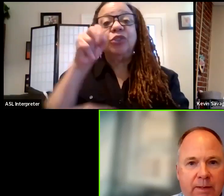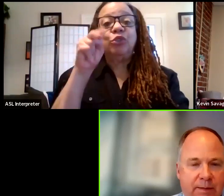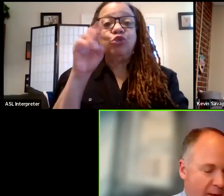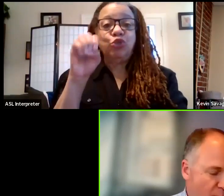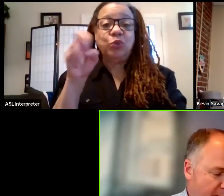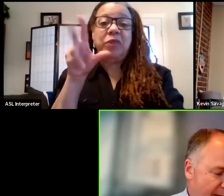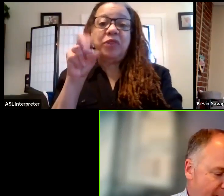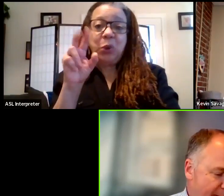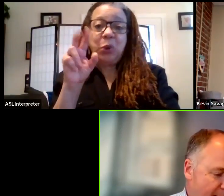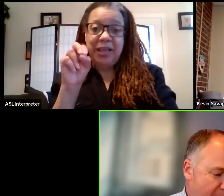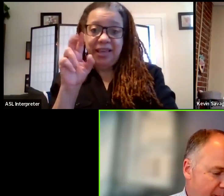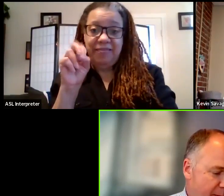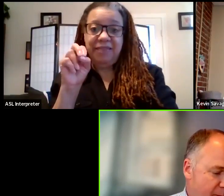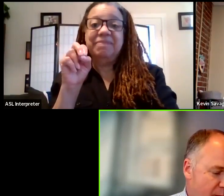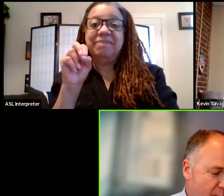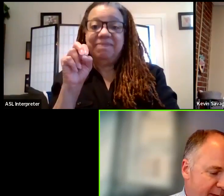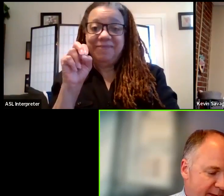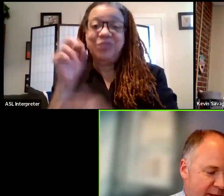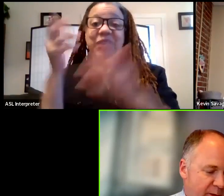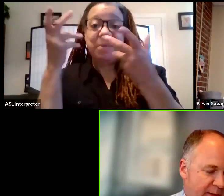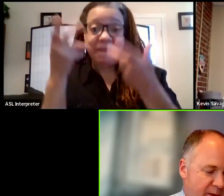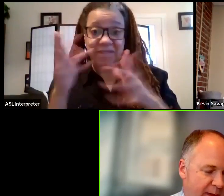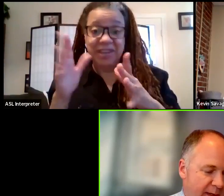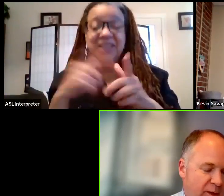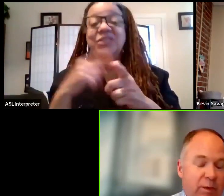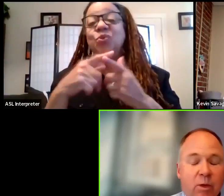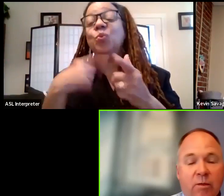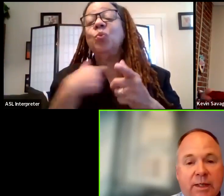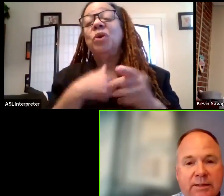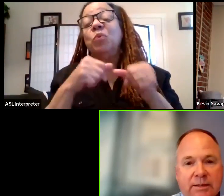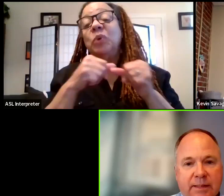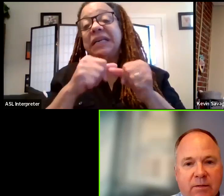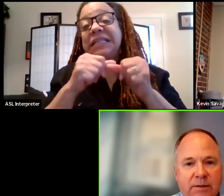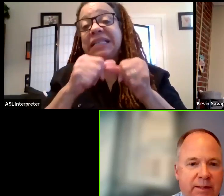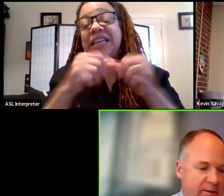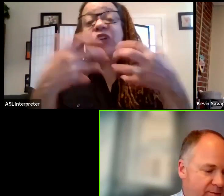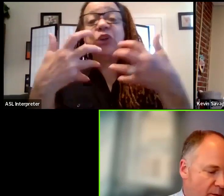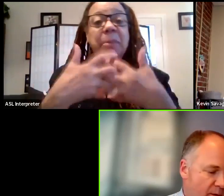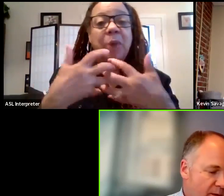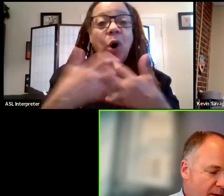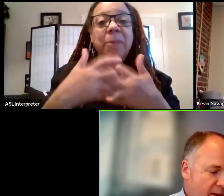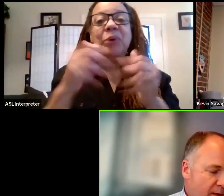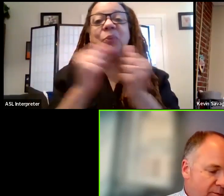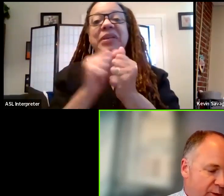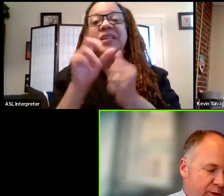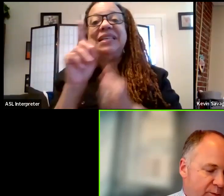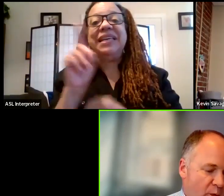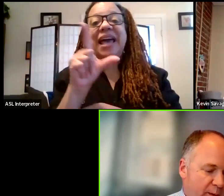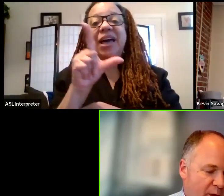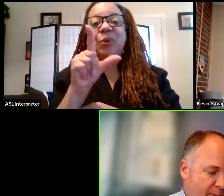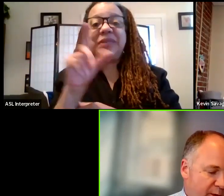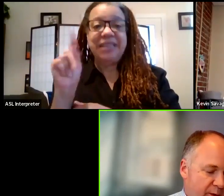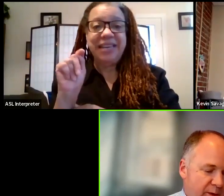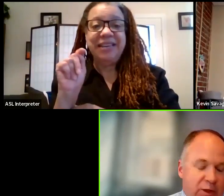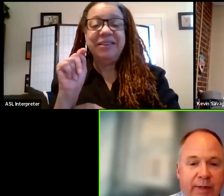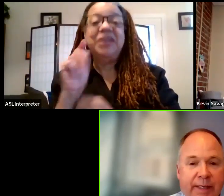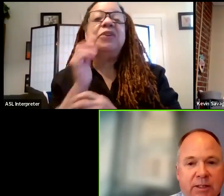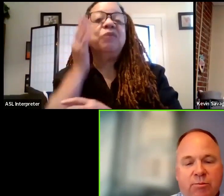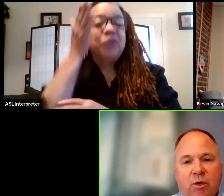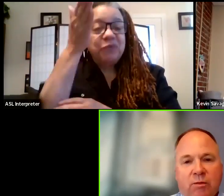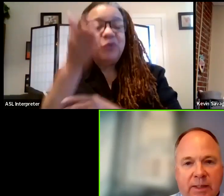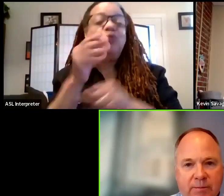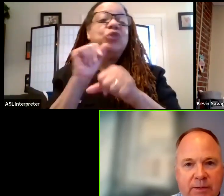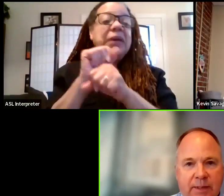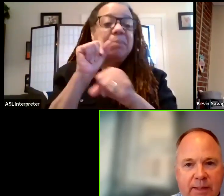So that will be wrapping up, but we will be continuing to partner with ORS and DLT for future employment opportunities,